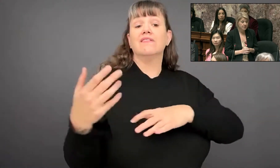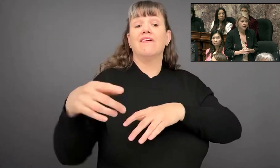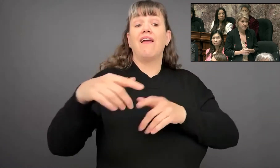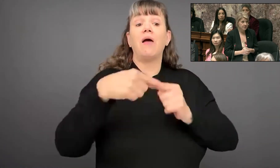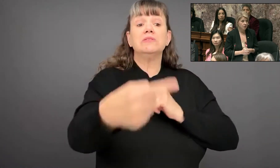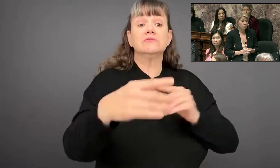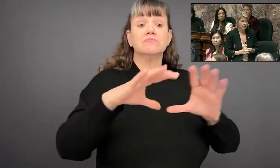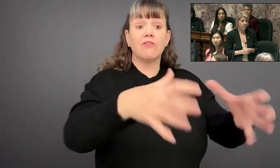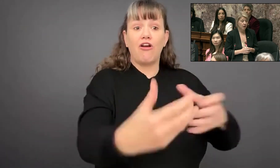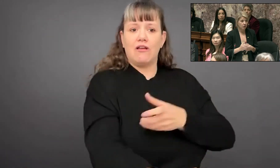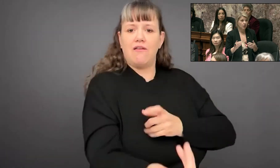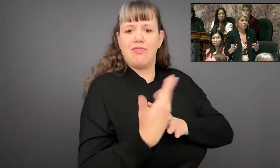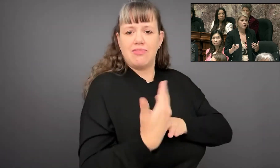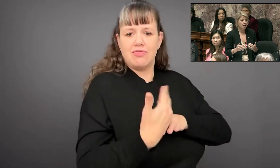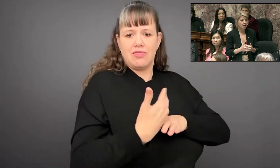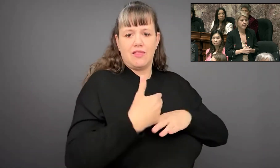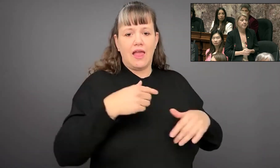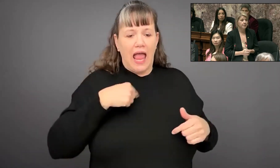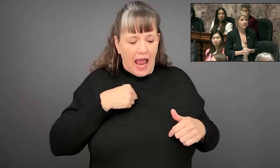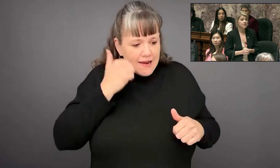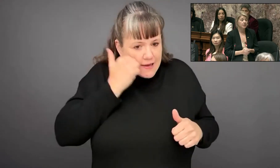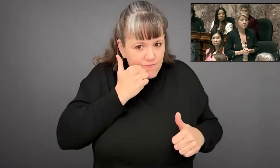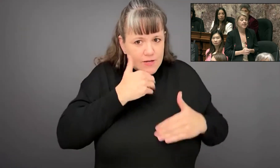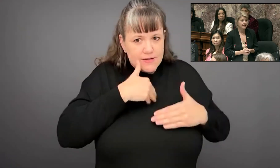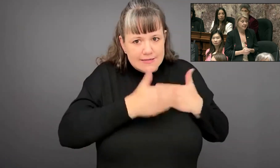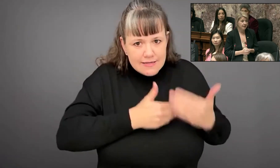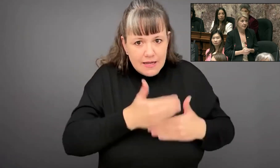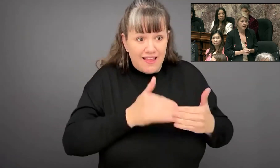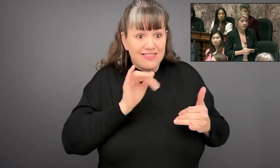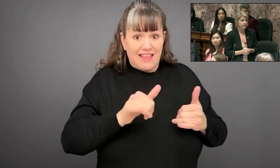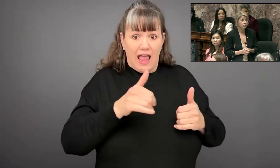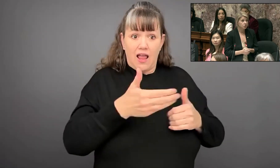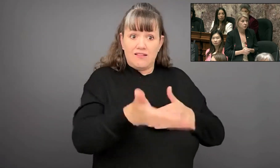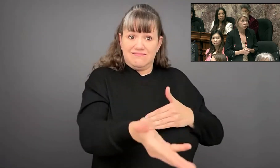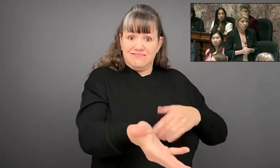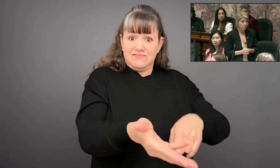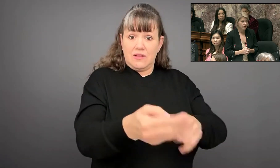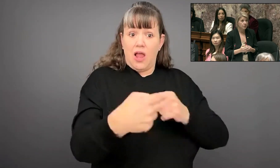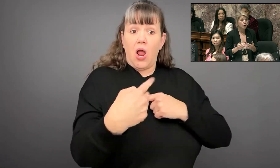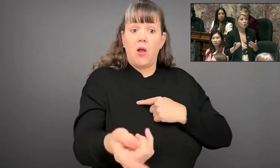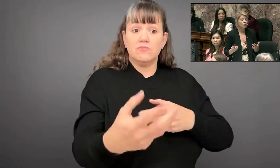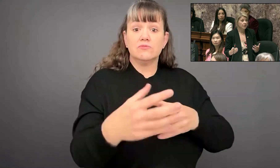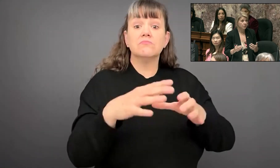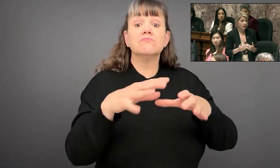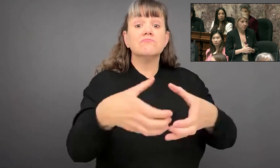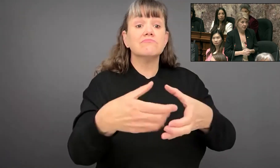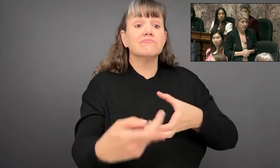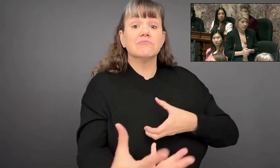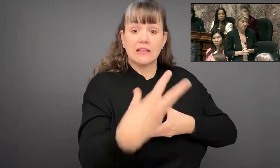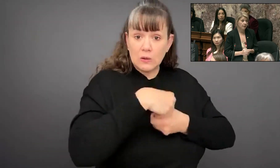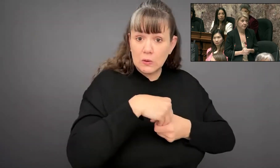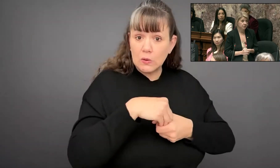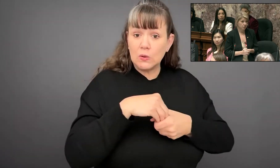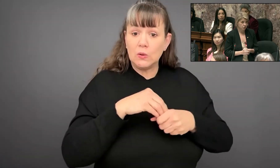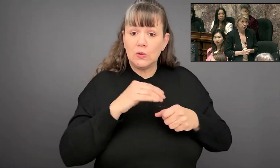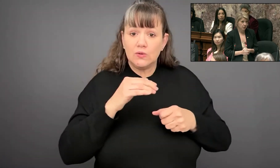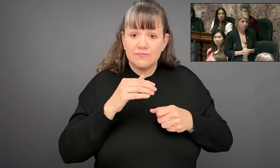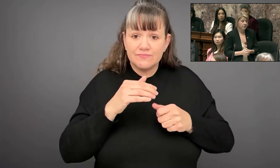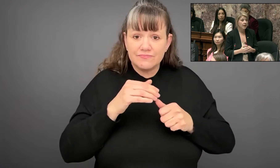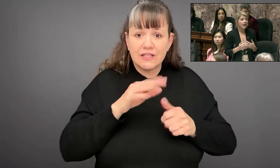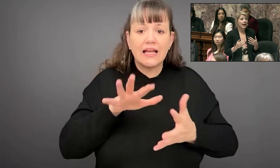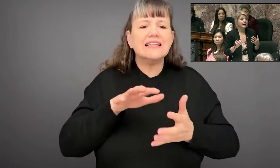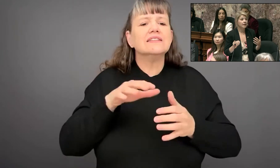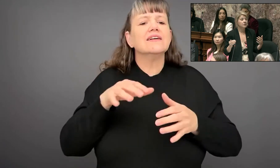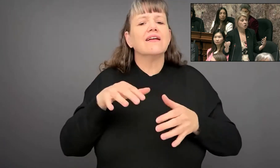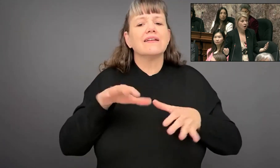opposite also sits on our Select Standing Committee for Children and Youth. with the representative of children and